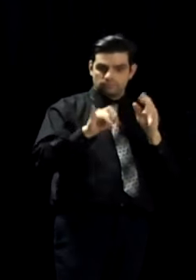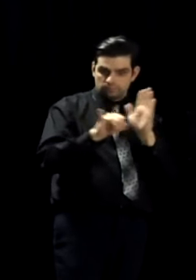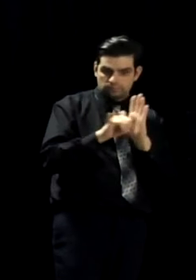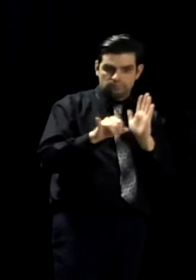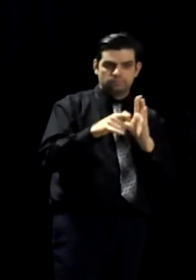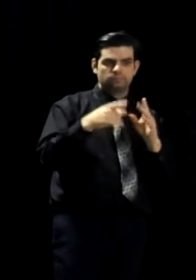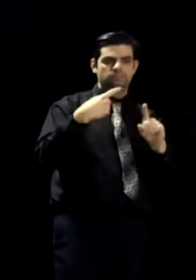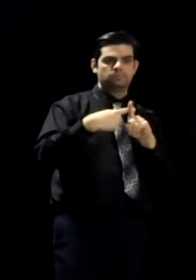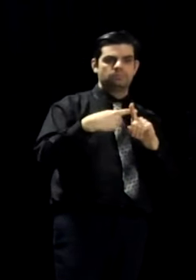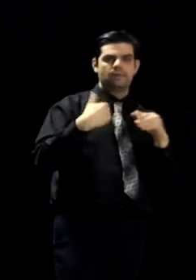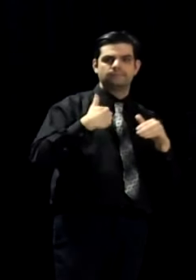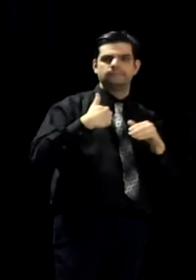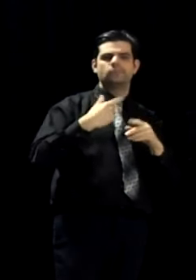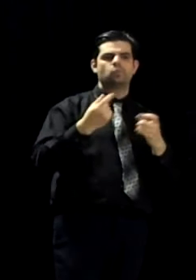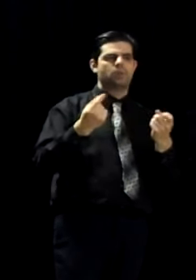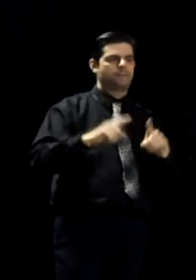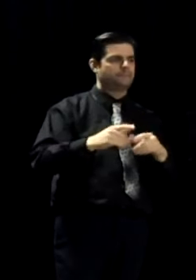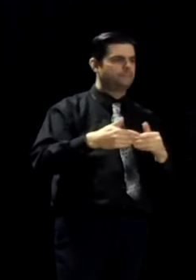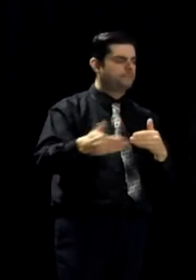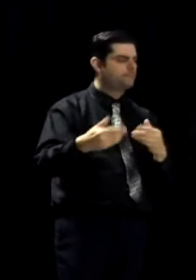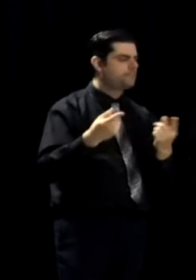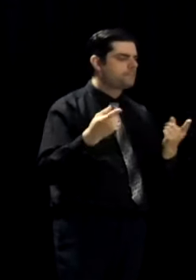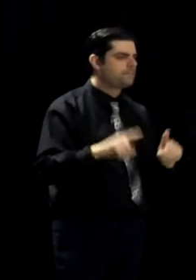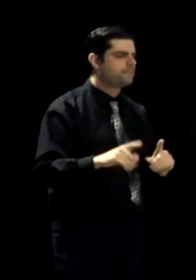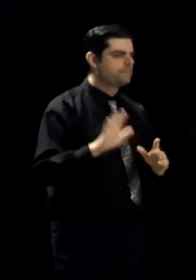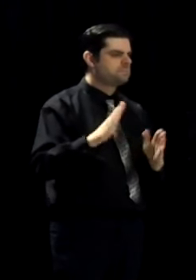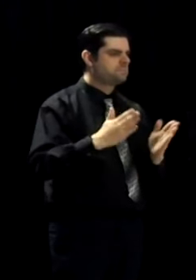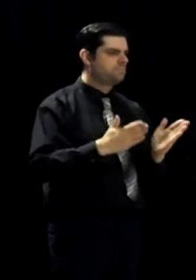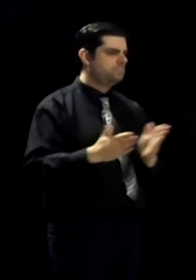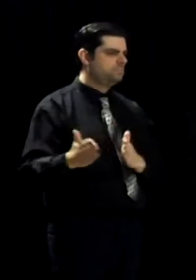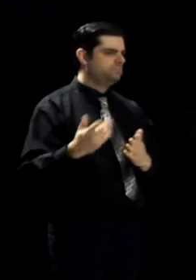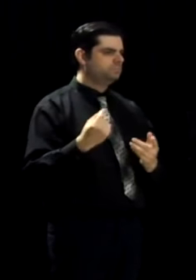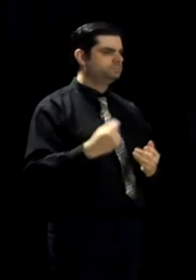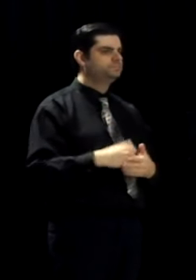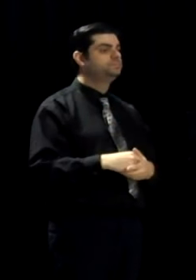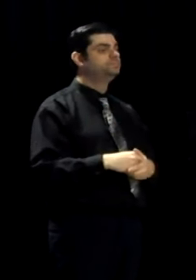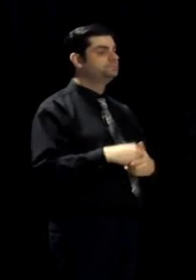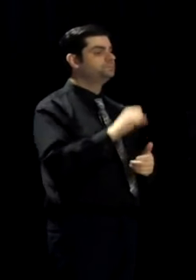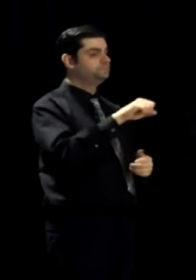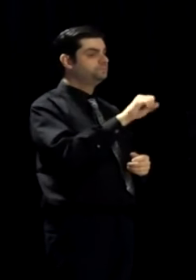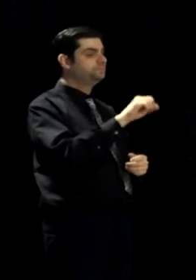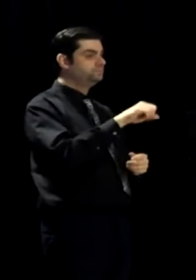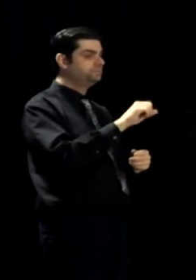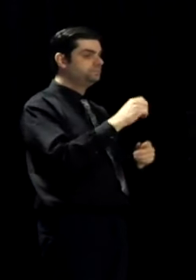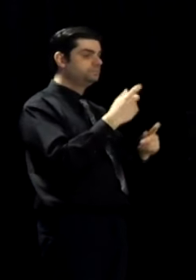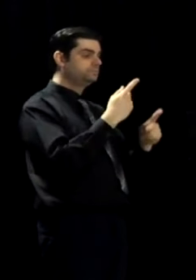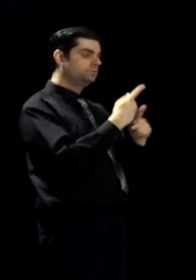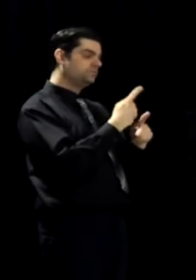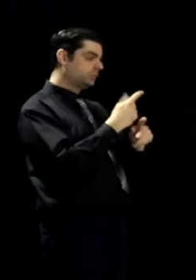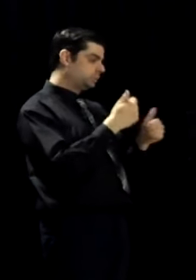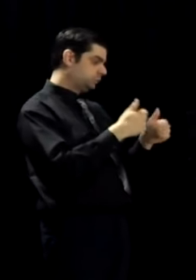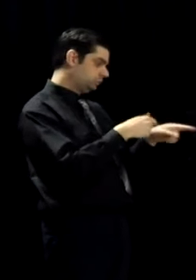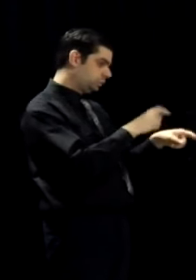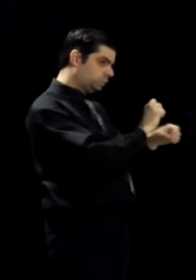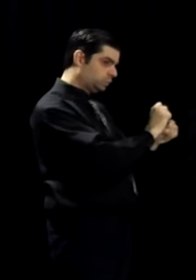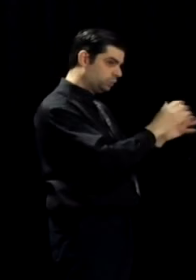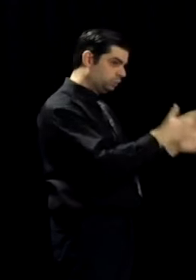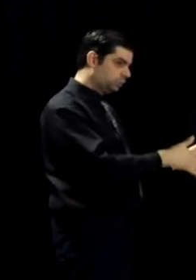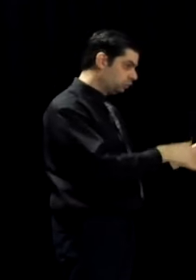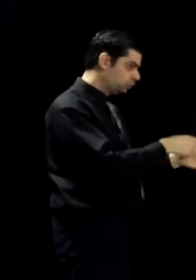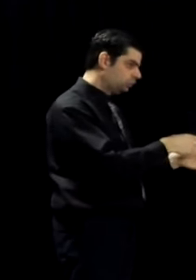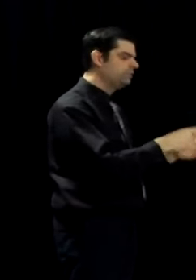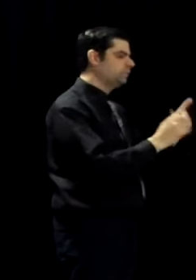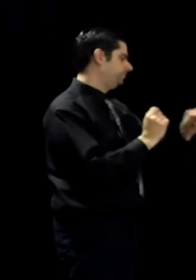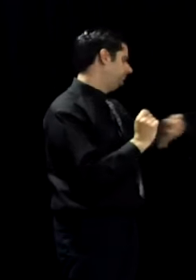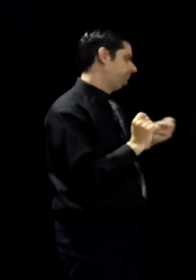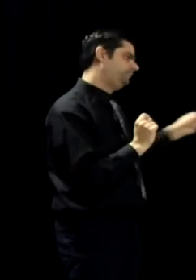you essentially work with, first off, if they're an employee, they're going into a quarantine and they're not working, right? So they're going to go into